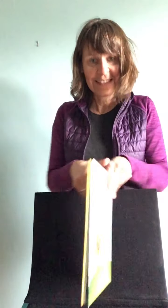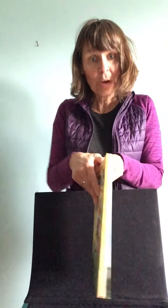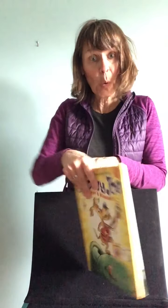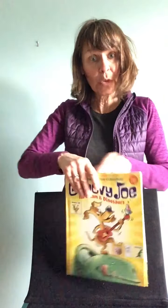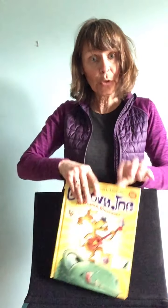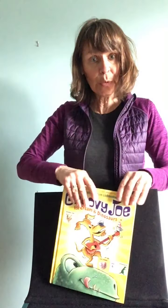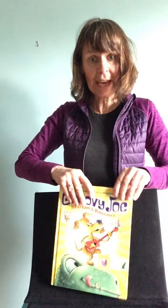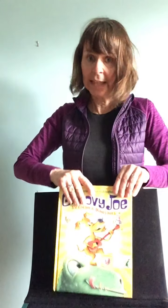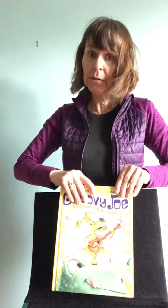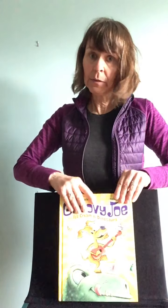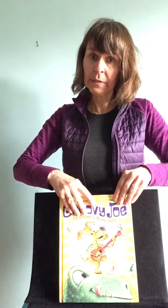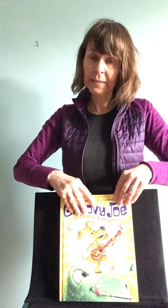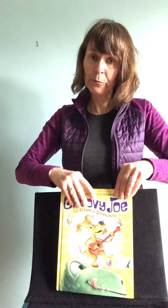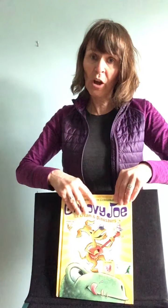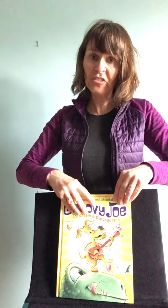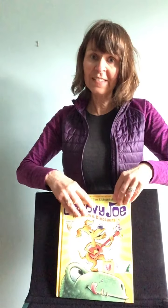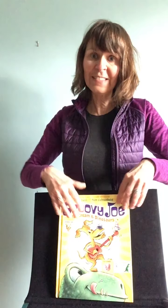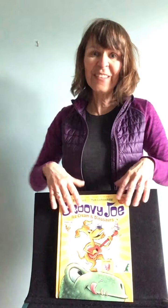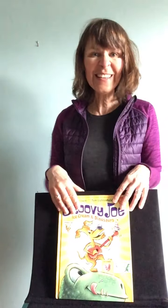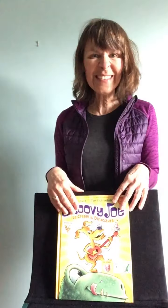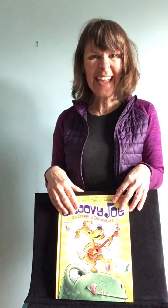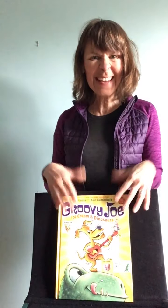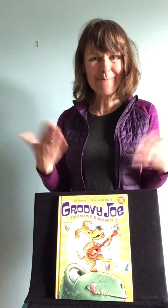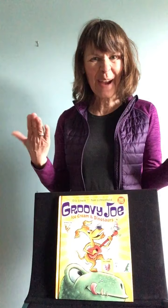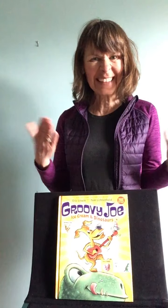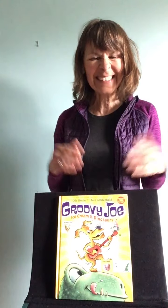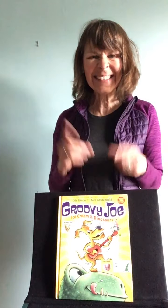So you can watch this video again and practice the